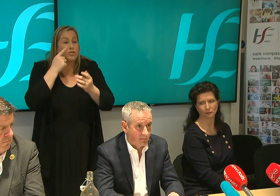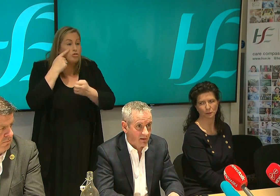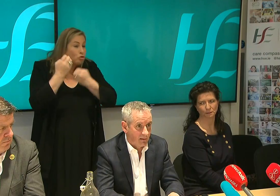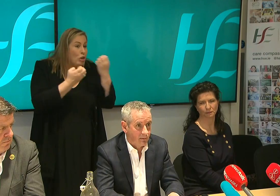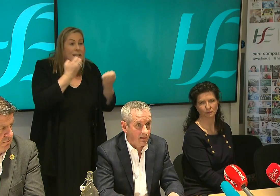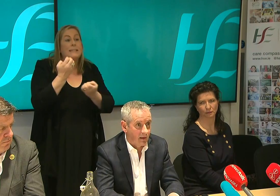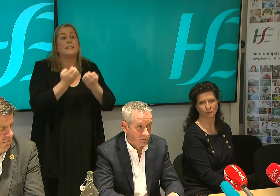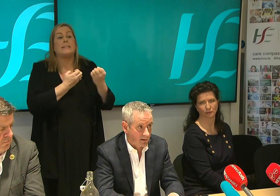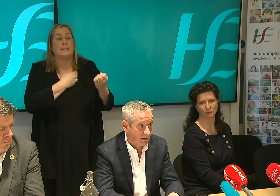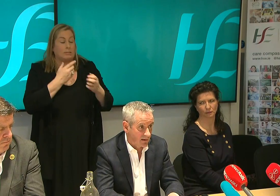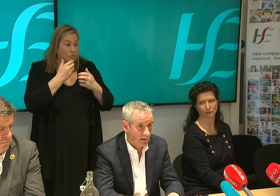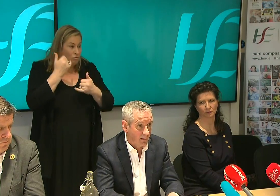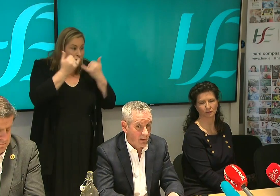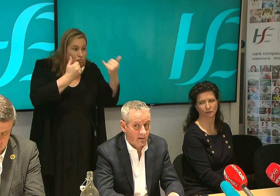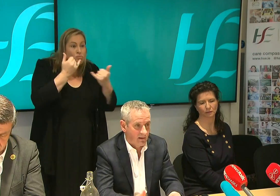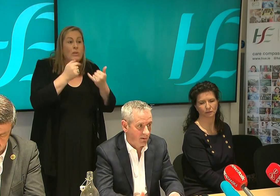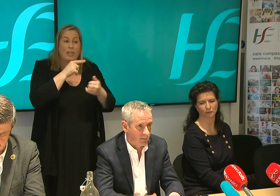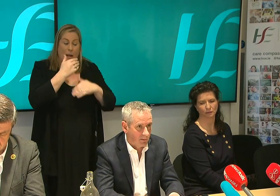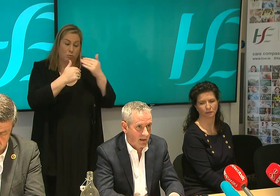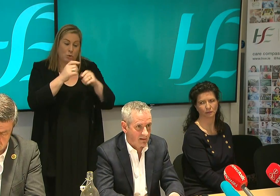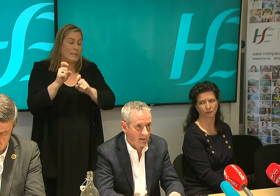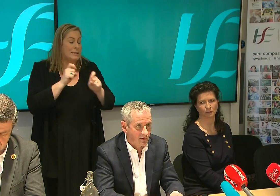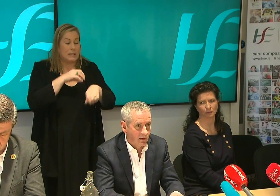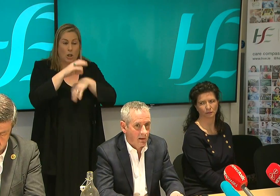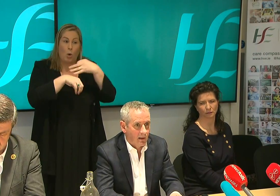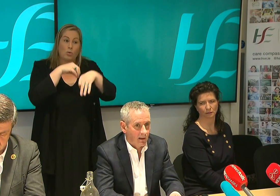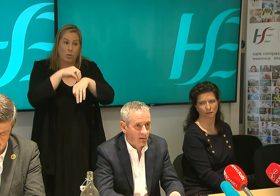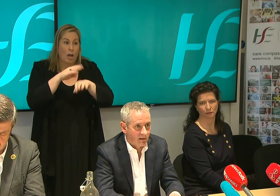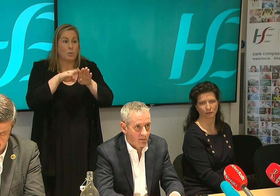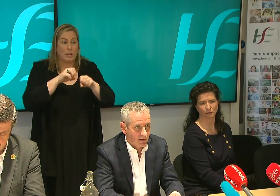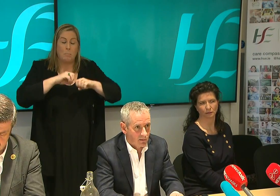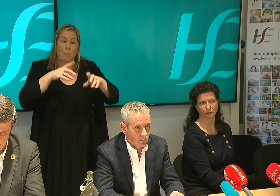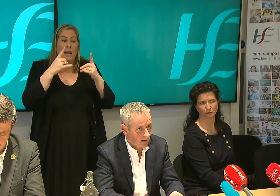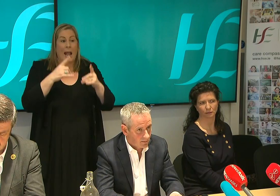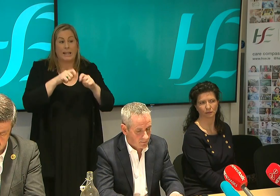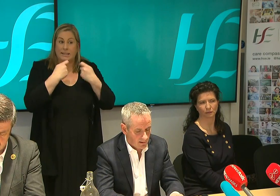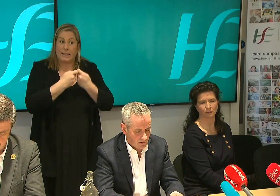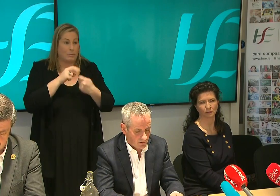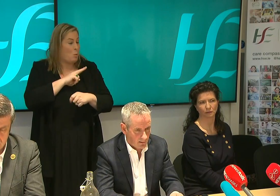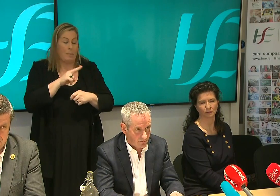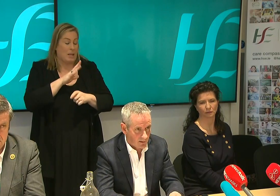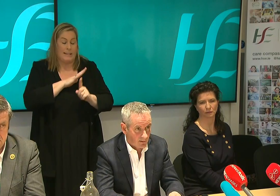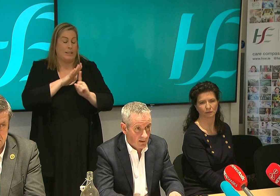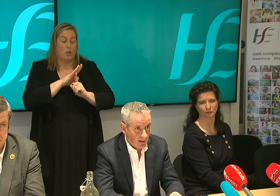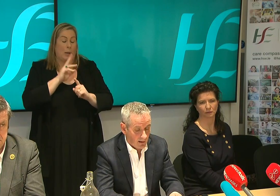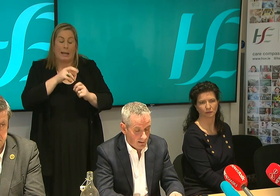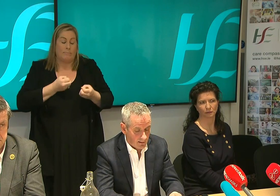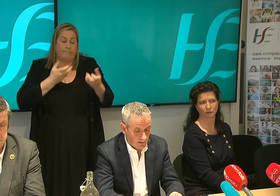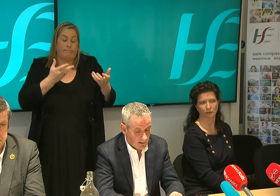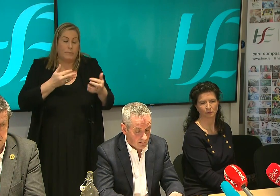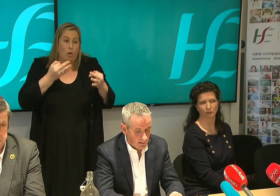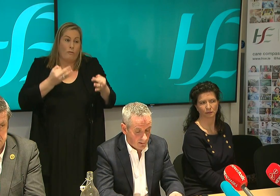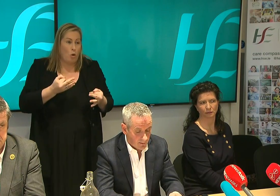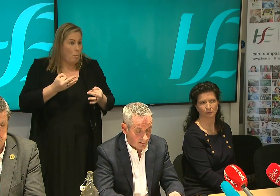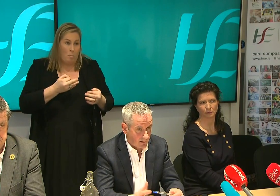can't confirm right now. That process is still going on, indeed, by our public health teams right this minute. So I'm not in a position to confirm it.